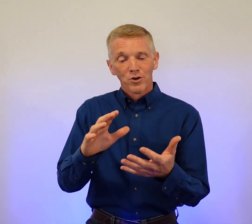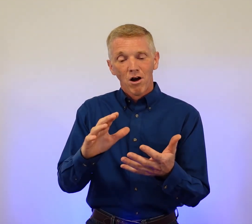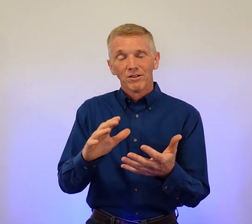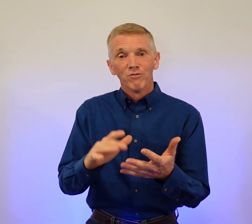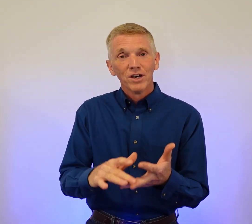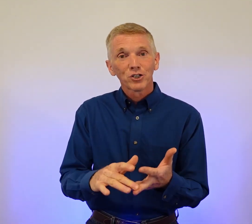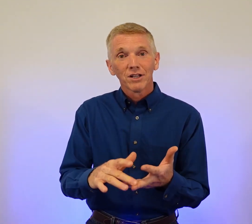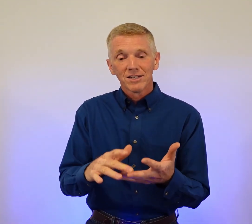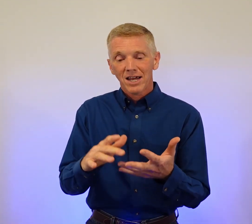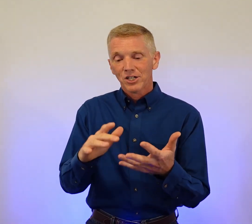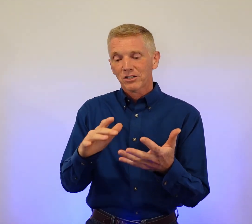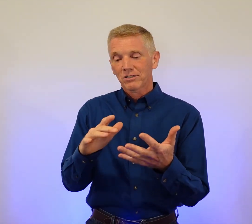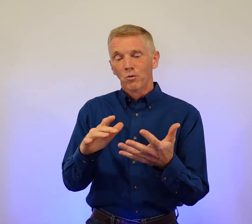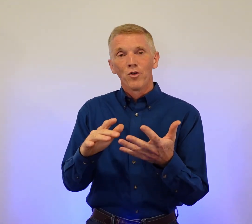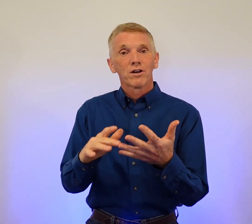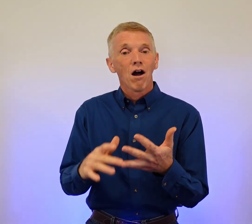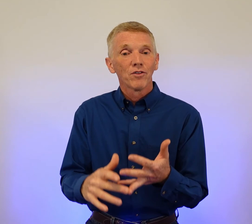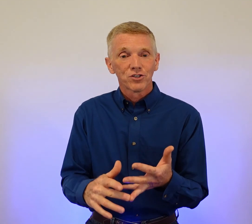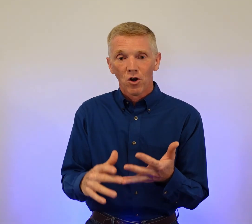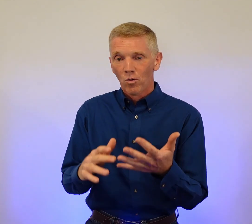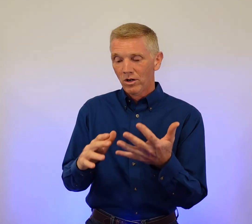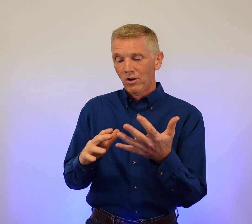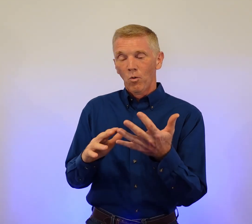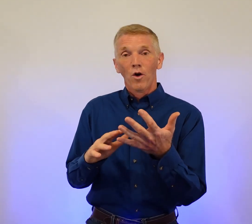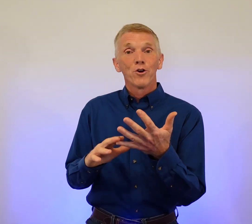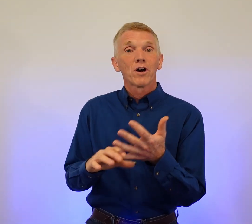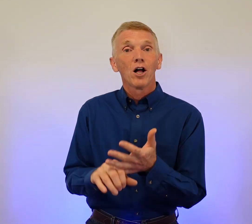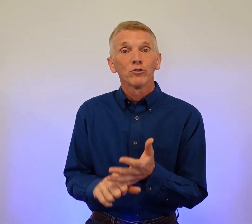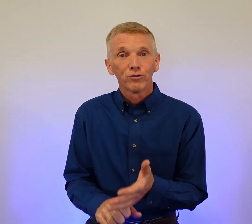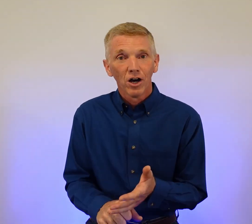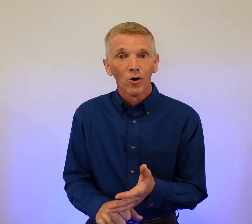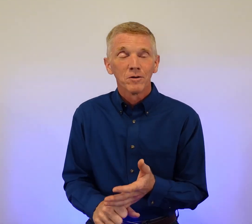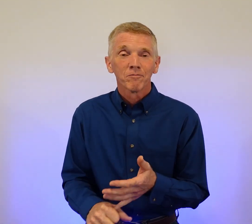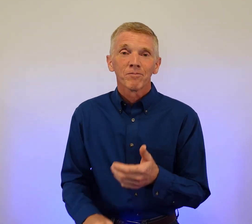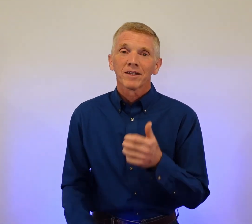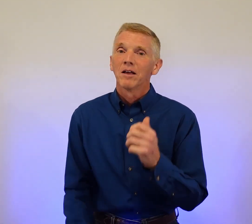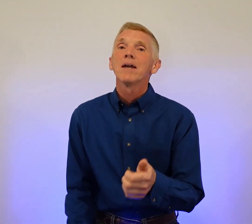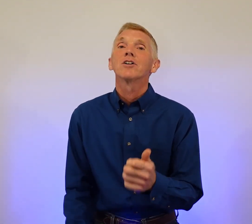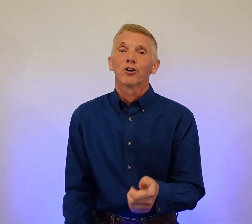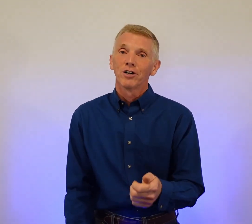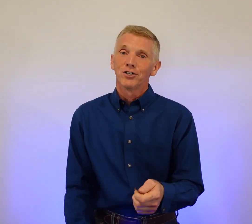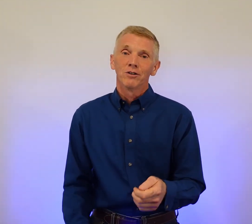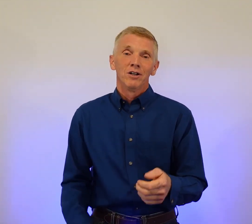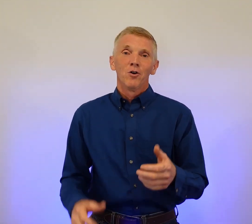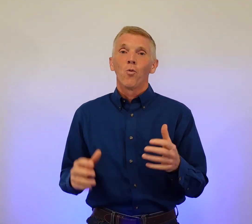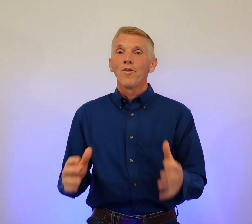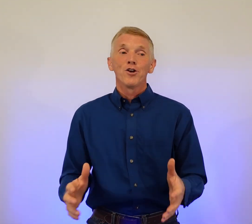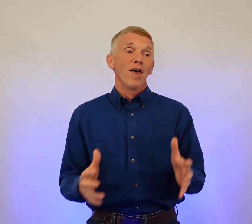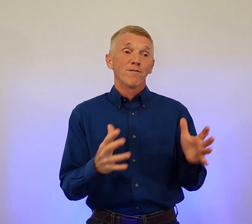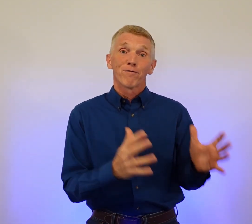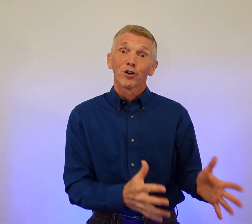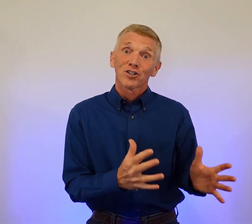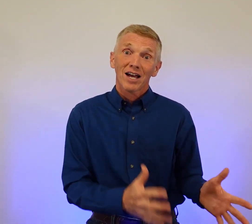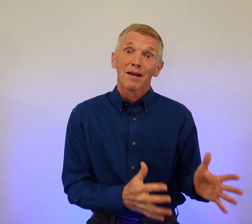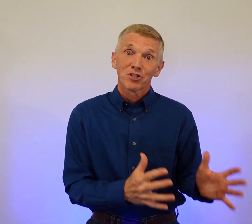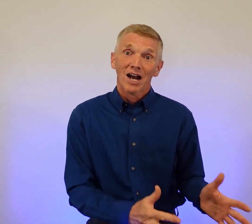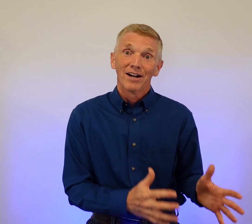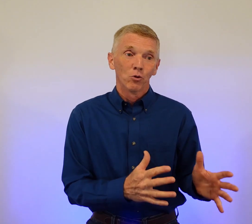call it a visualization, whether you call it the zone, whether you call it flow, let me encourage you, whether you're that first-time signer with